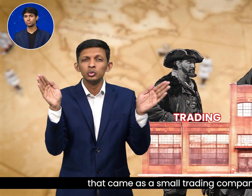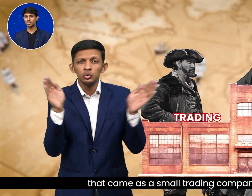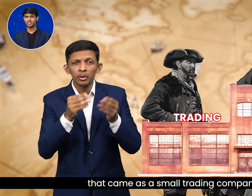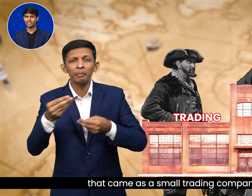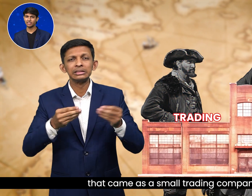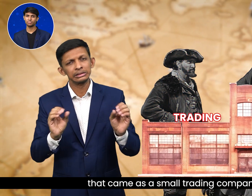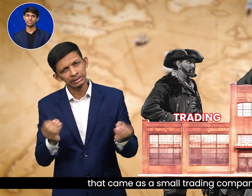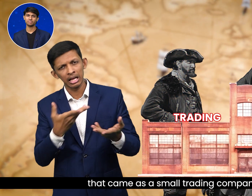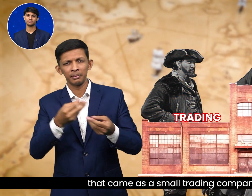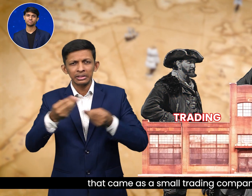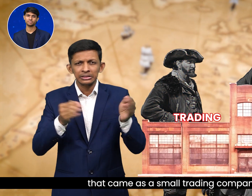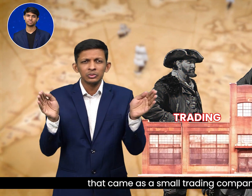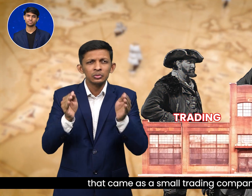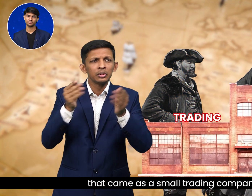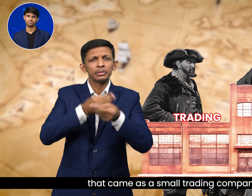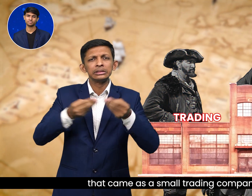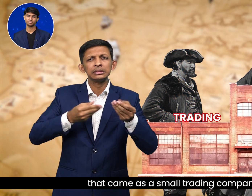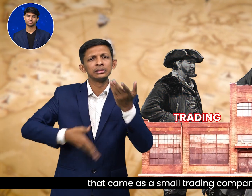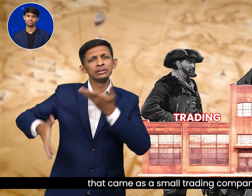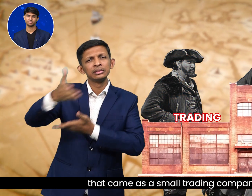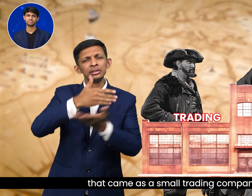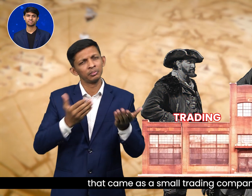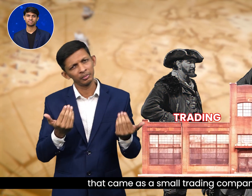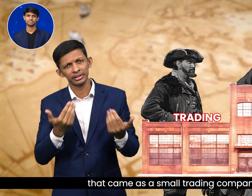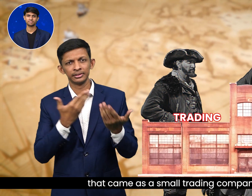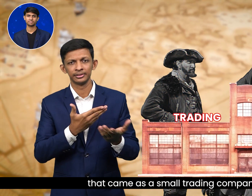as a small trading company.